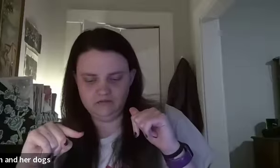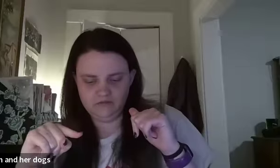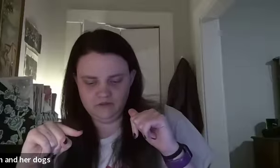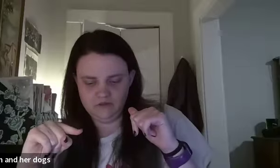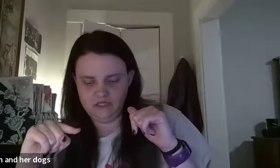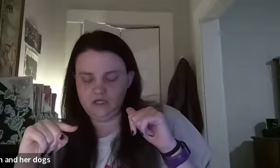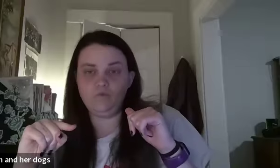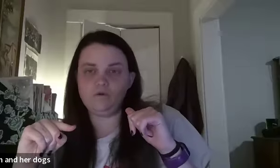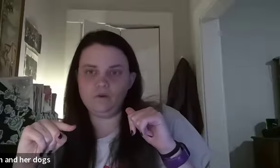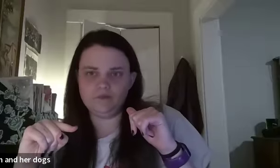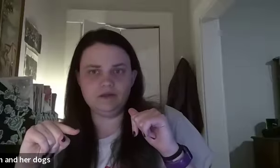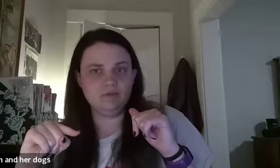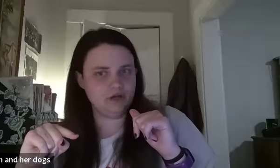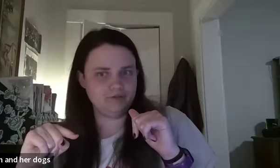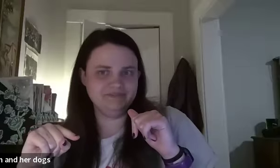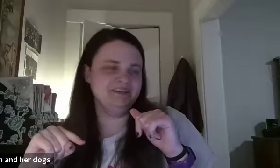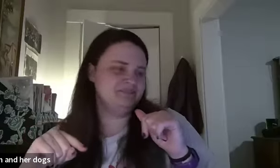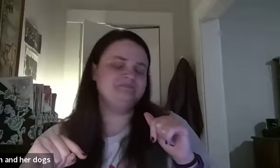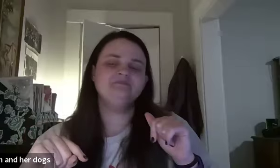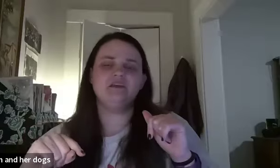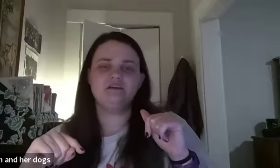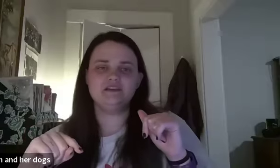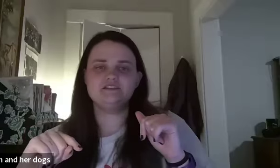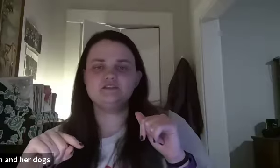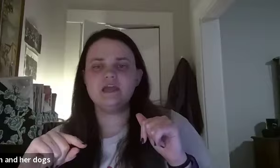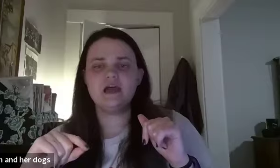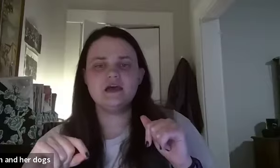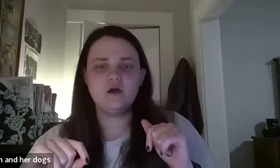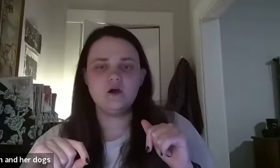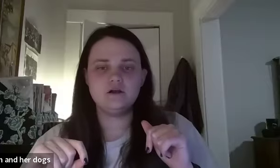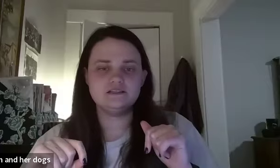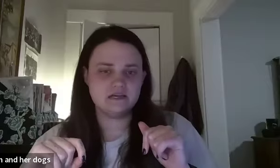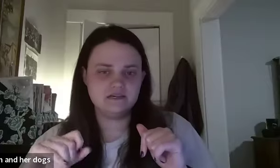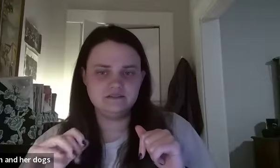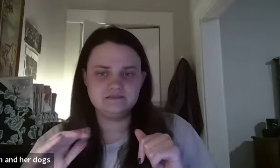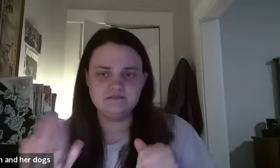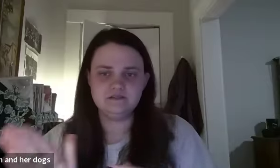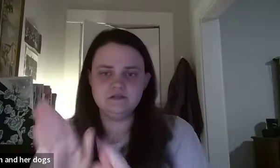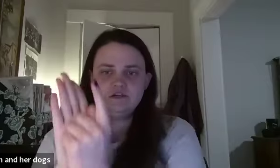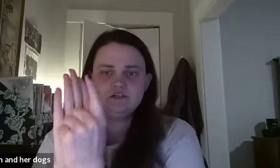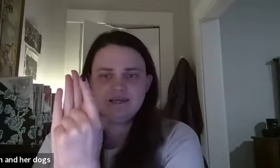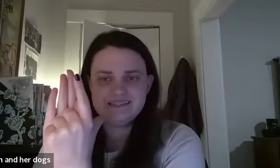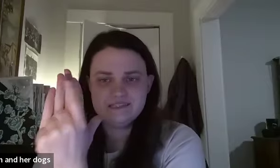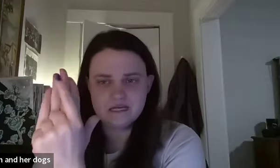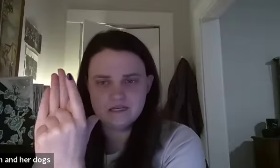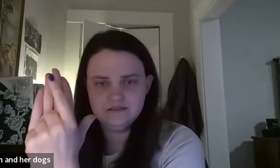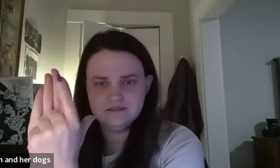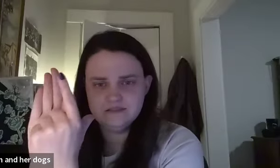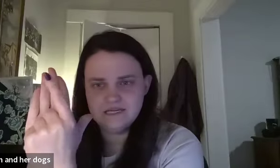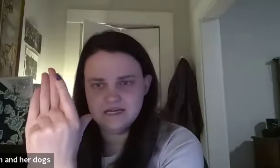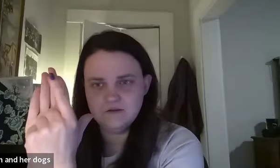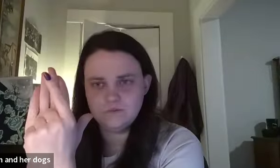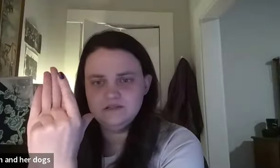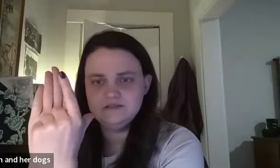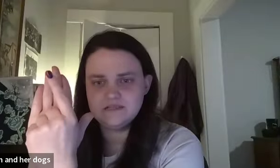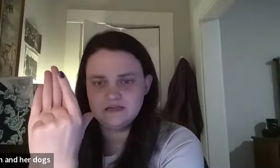many and overwhelm y'all in one go. All right, so we had our second. So we had second, the tiny little one,